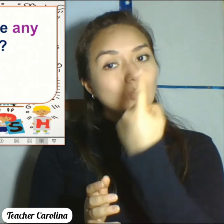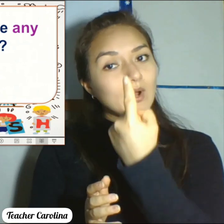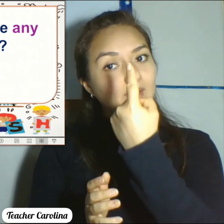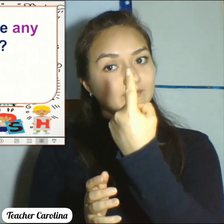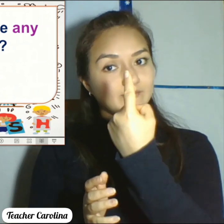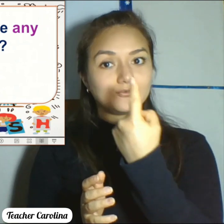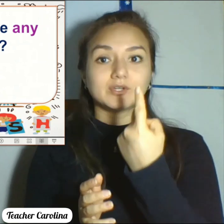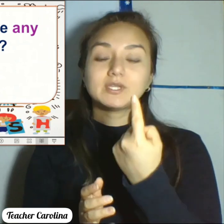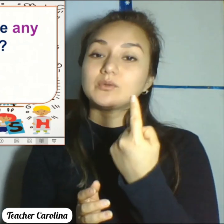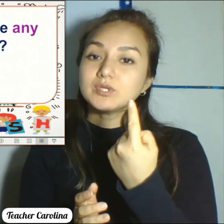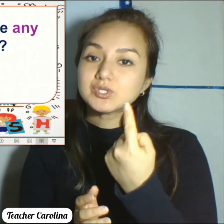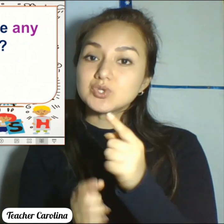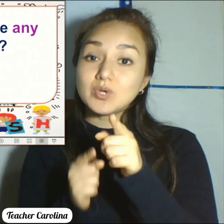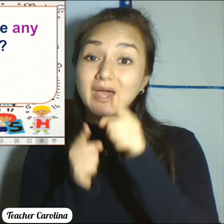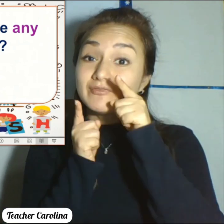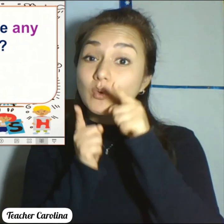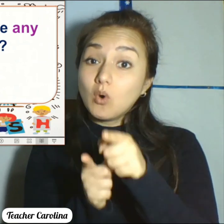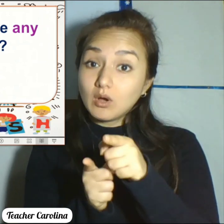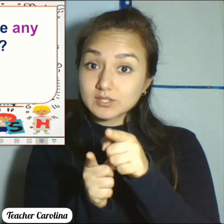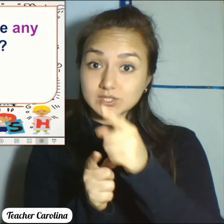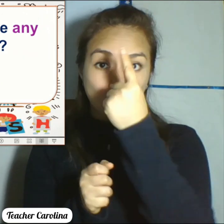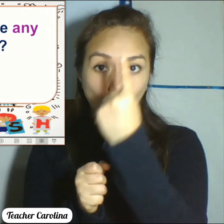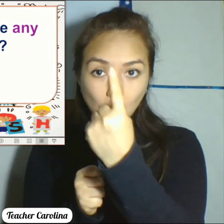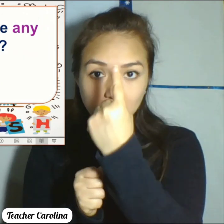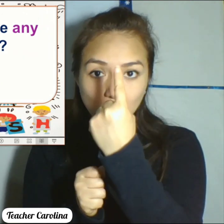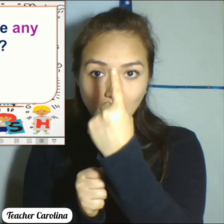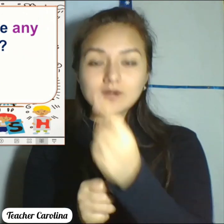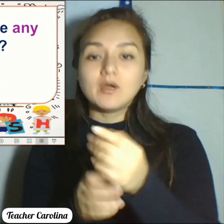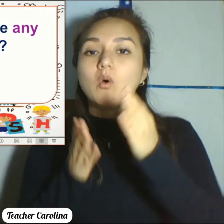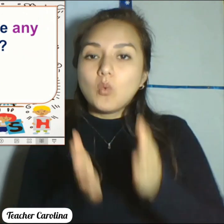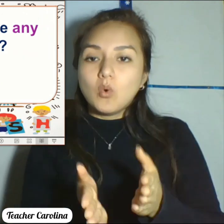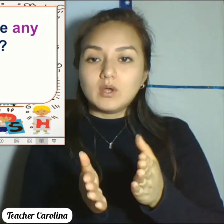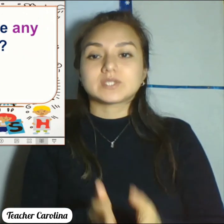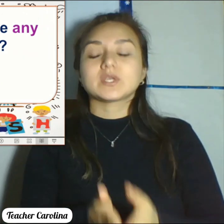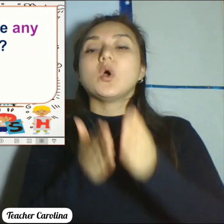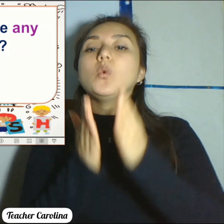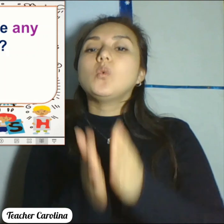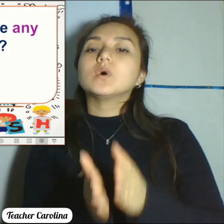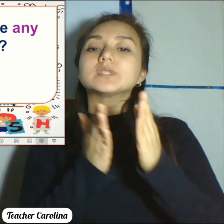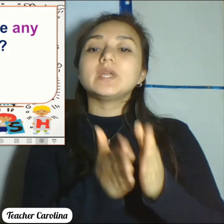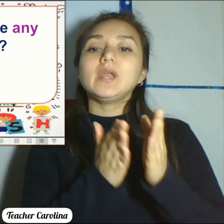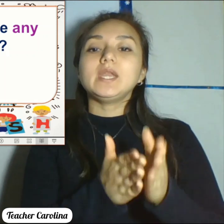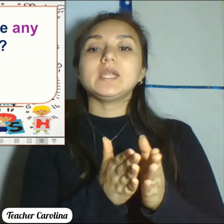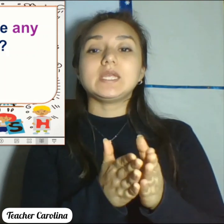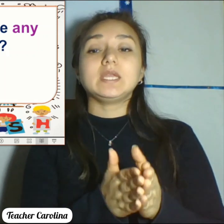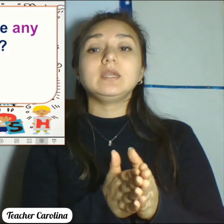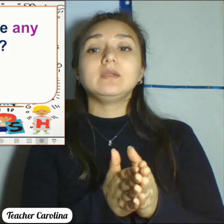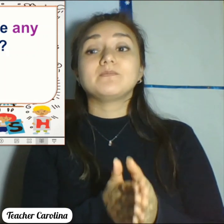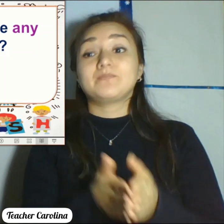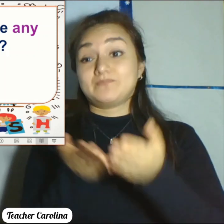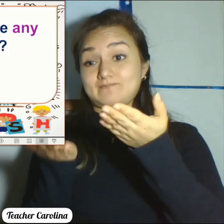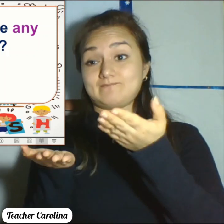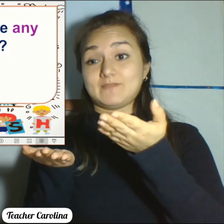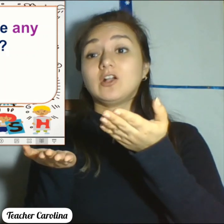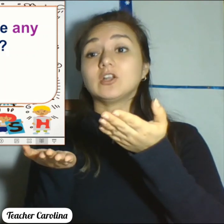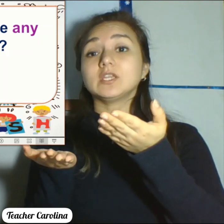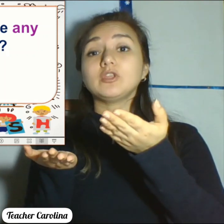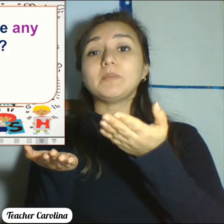one. For that reason you have was. Only one, was. Was there any king? According to the